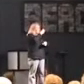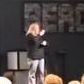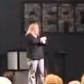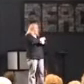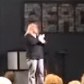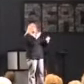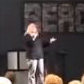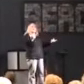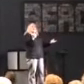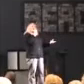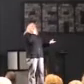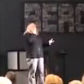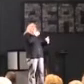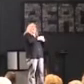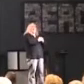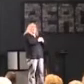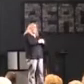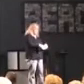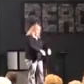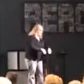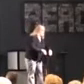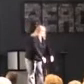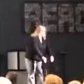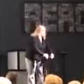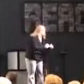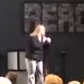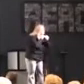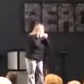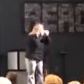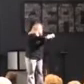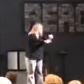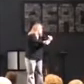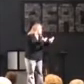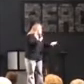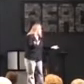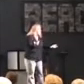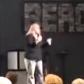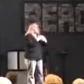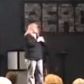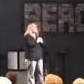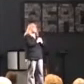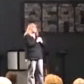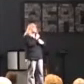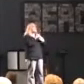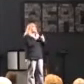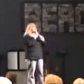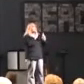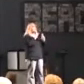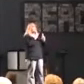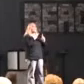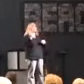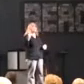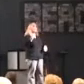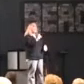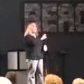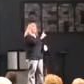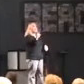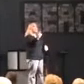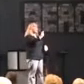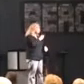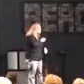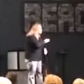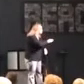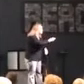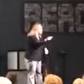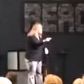you know, the headstone is pretty permanent. And so we thought about, when people are wandering through the cemetery,